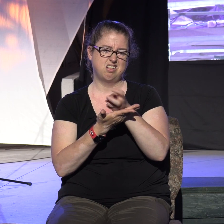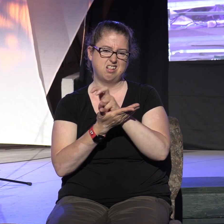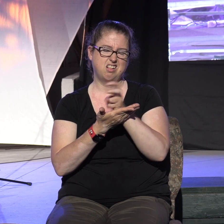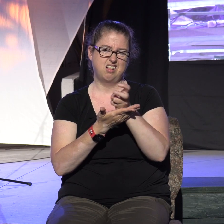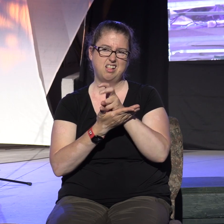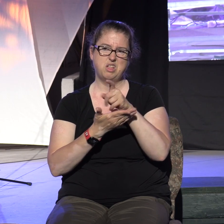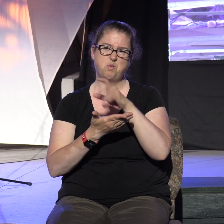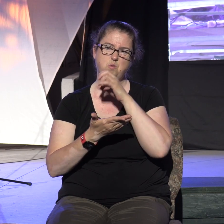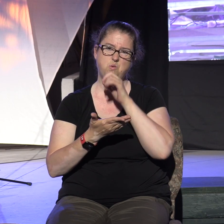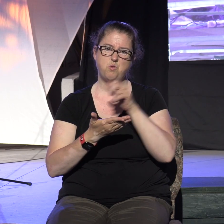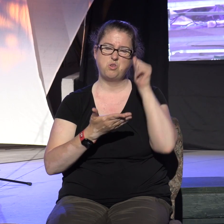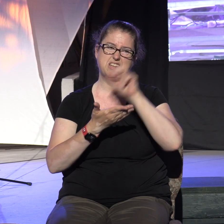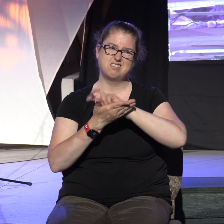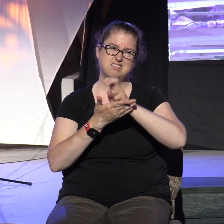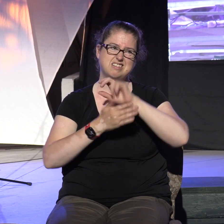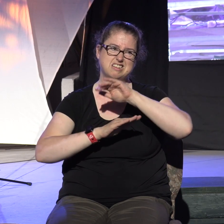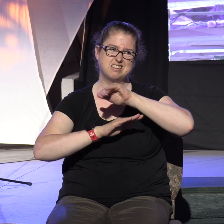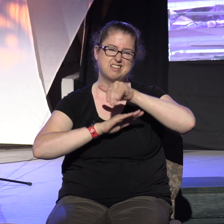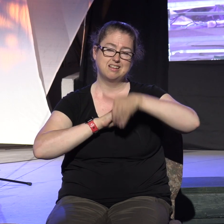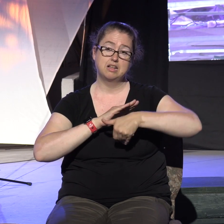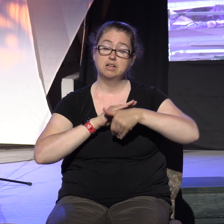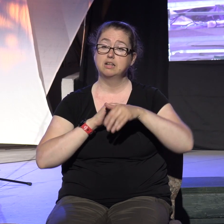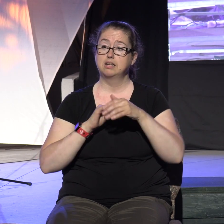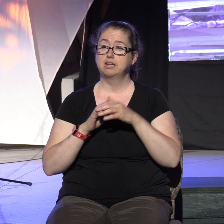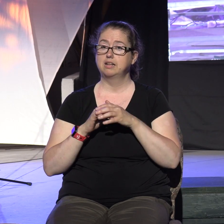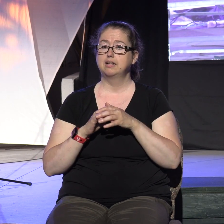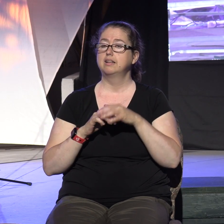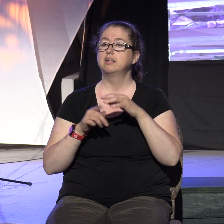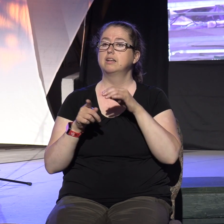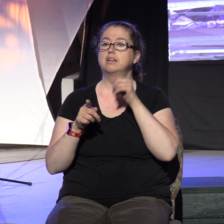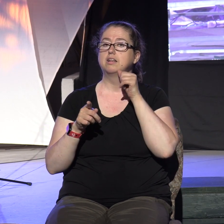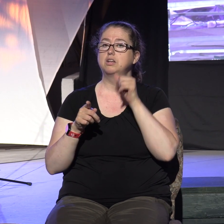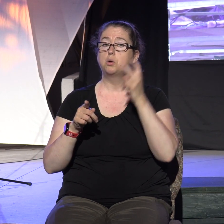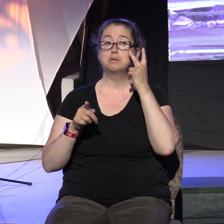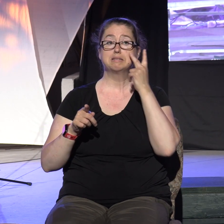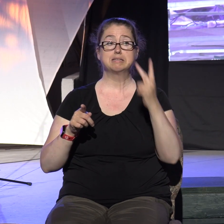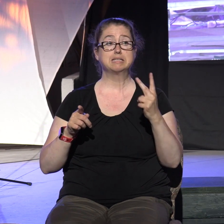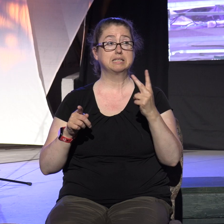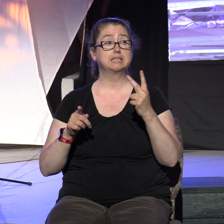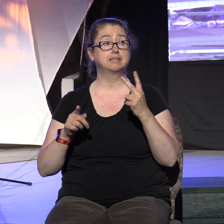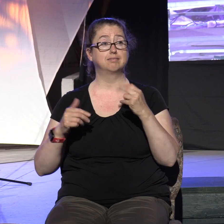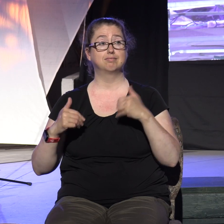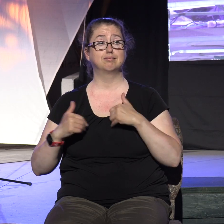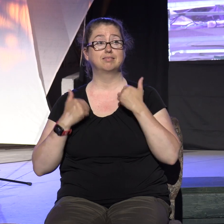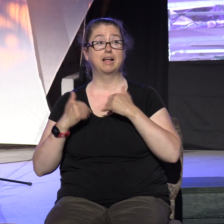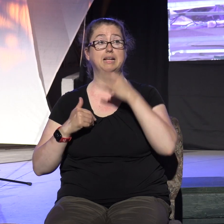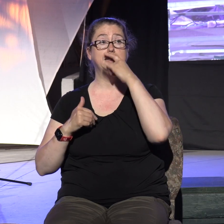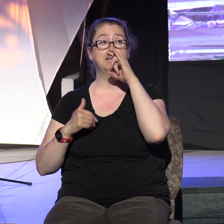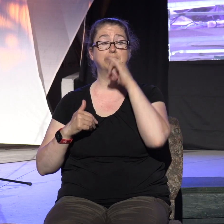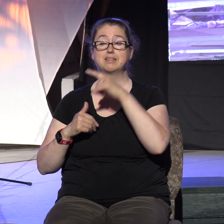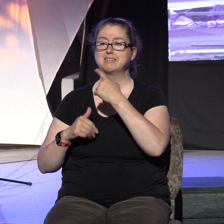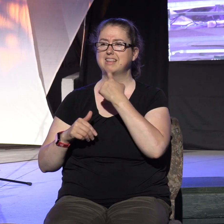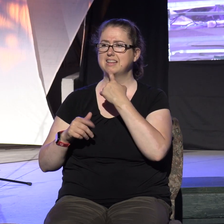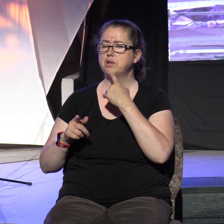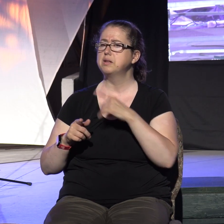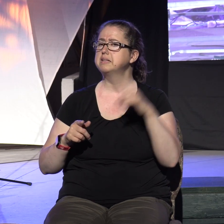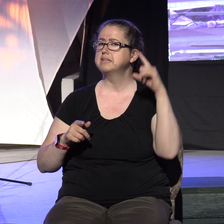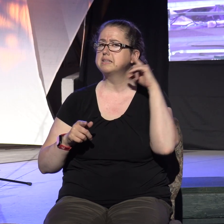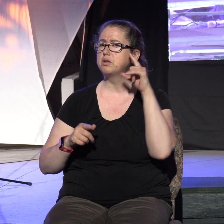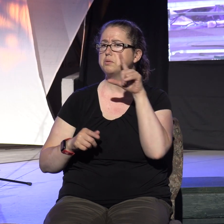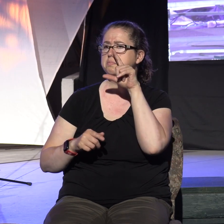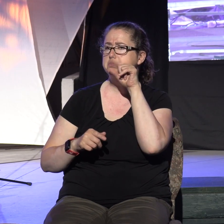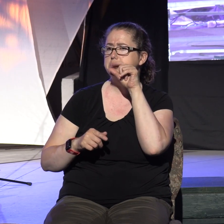When the sound of birds just makes it hard to sleep. But then he says, but all their songs